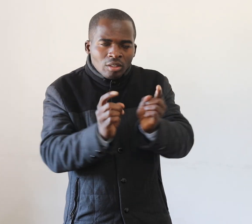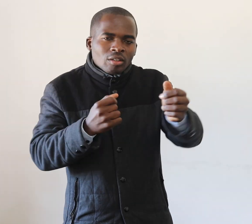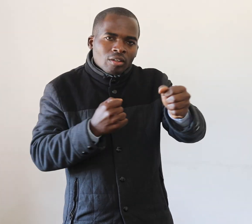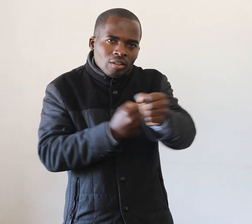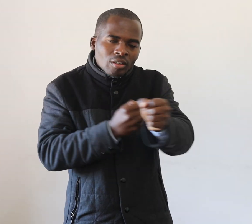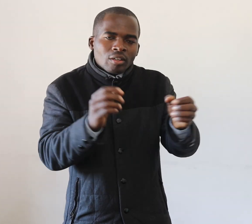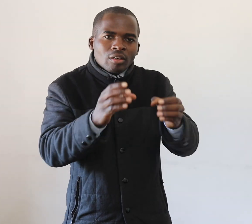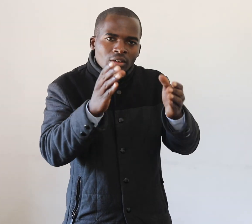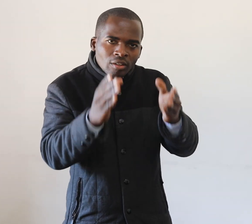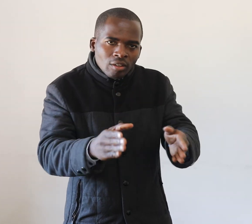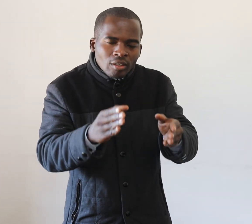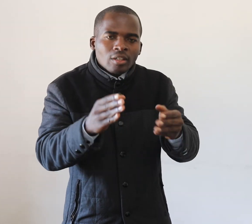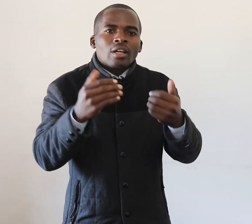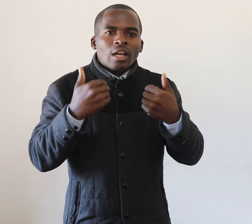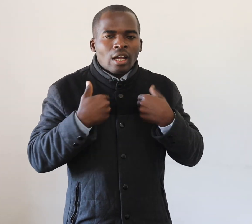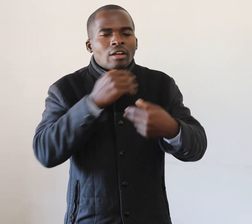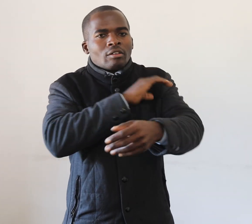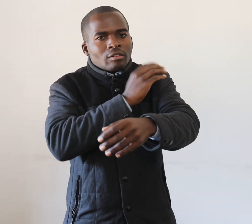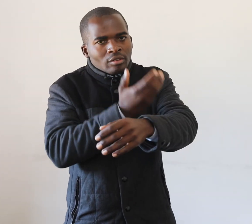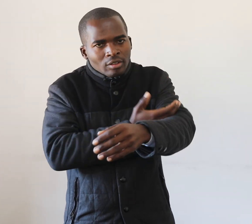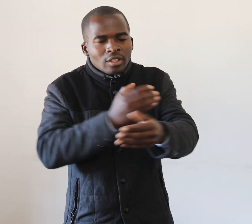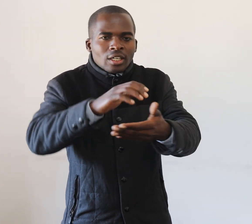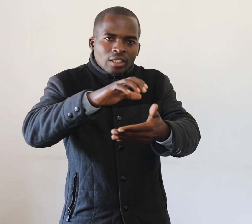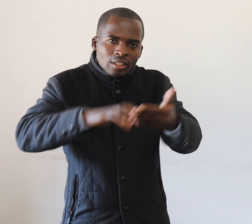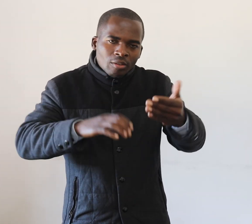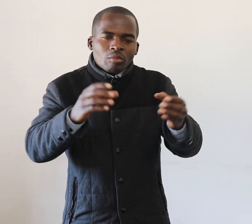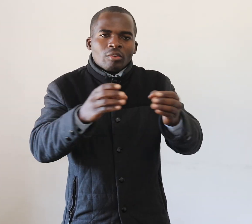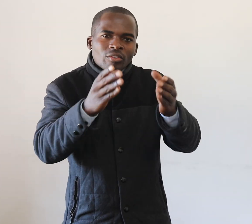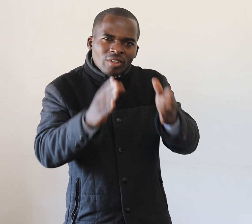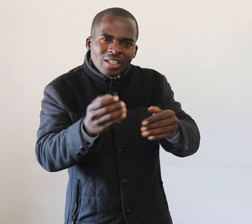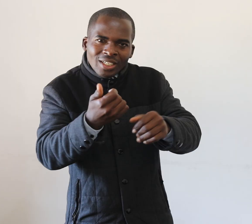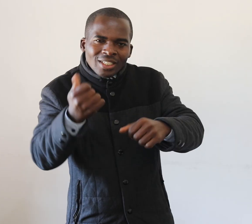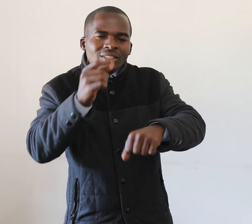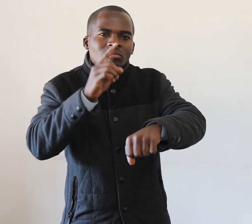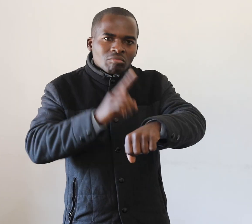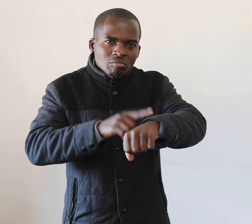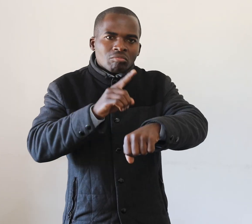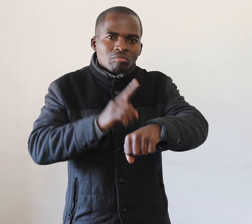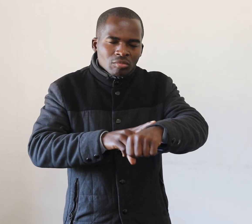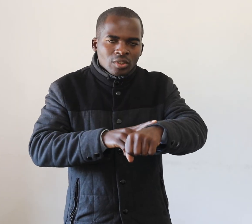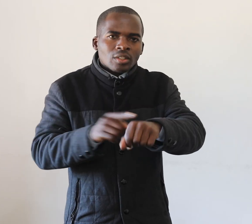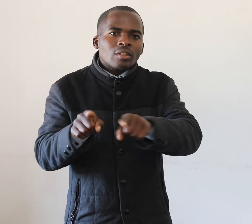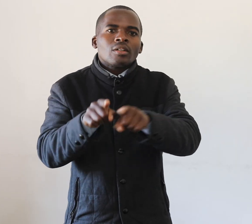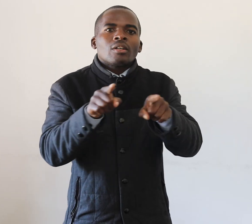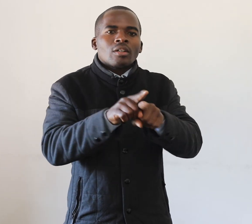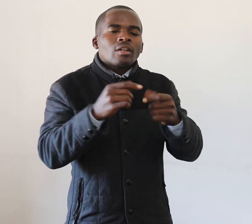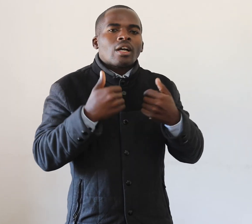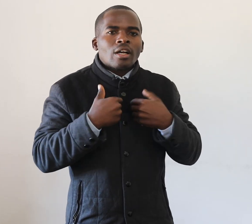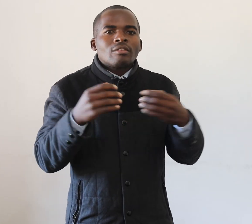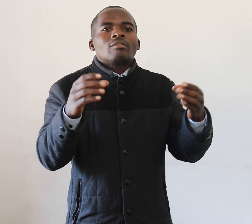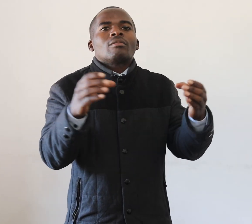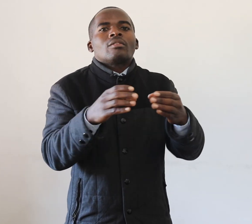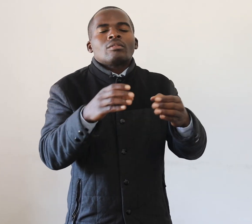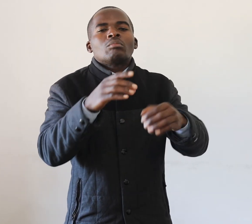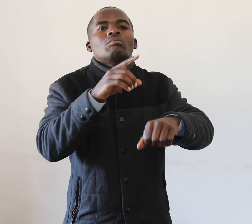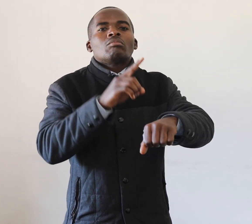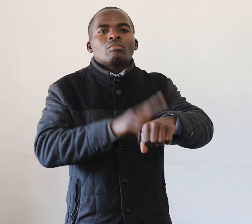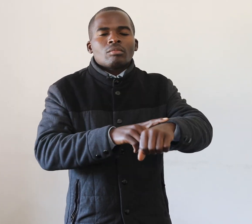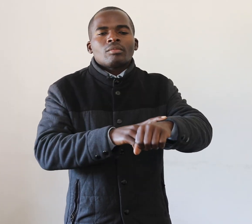to recall or remove the councillor at any time during the council's term. When a